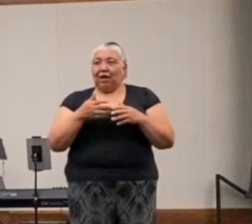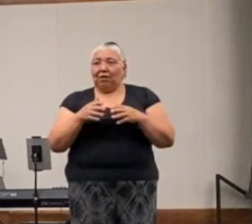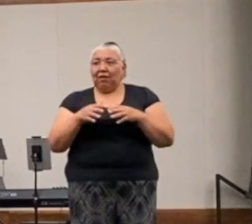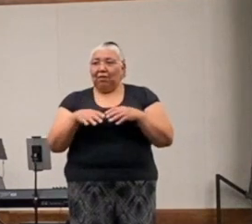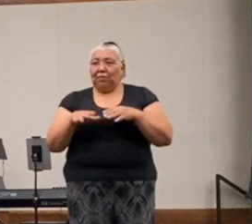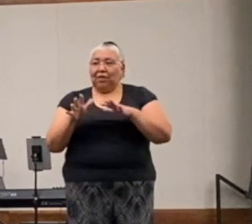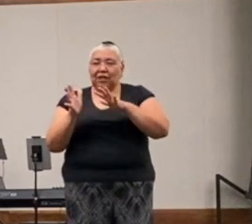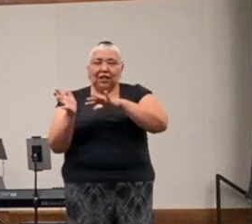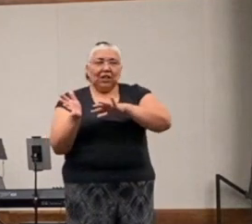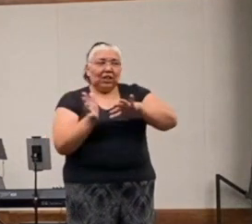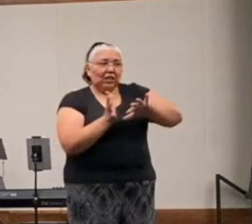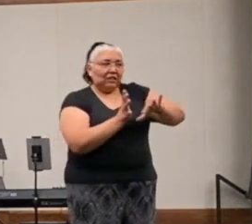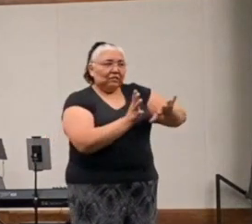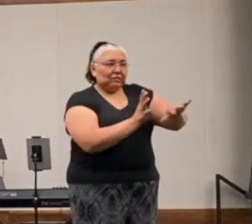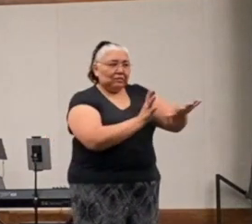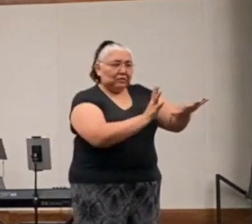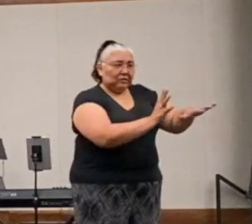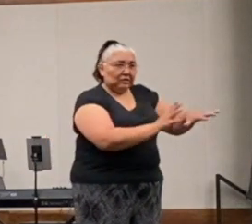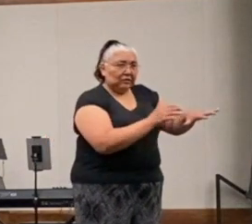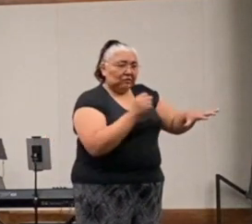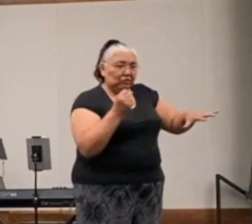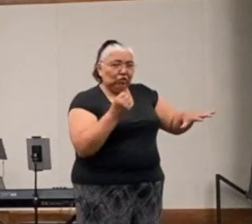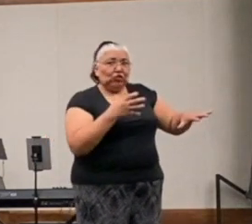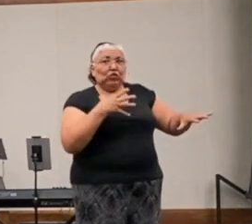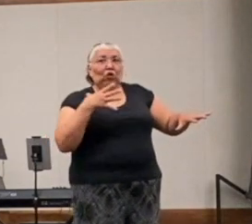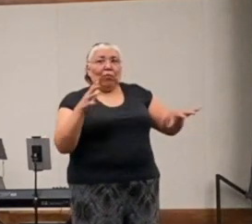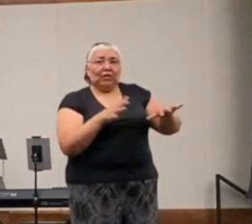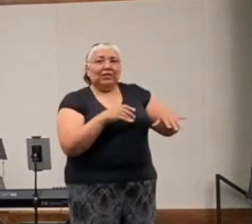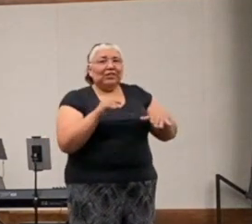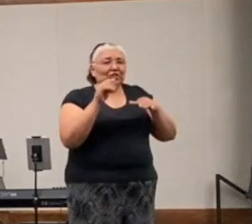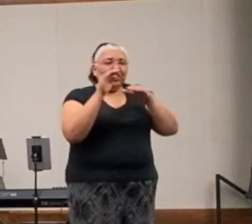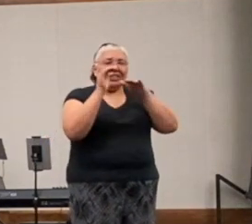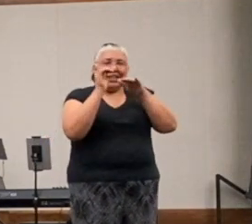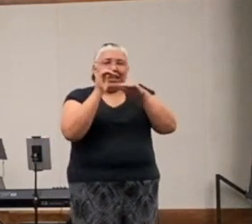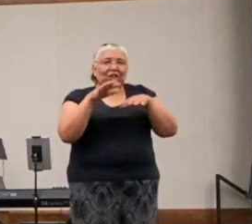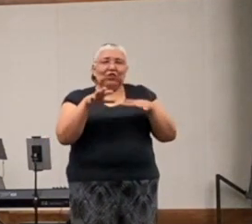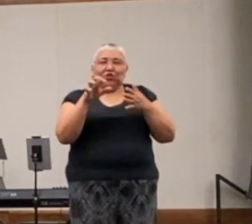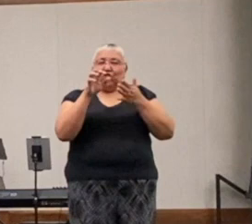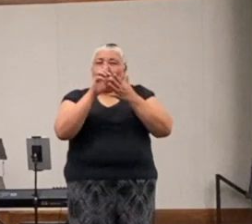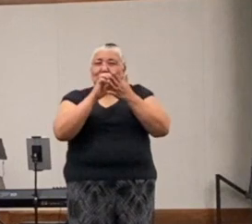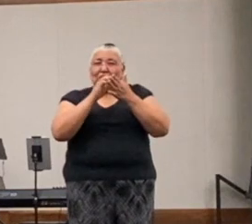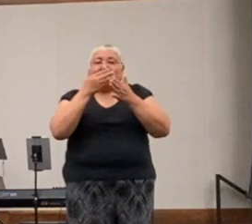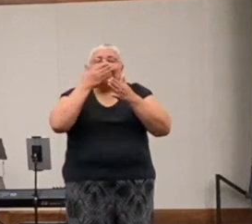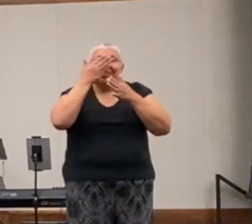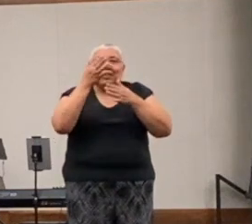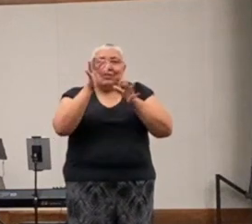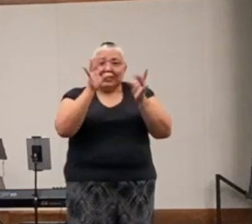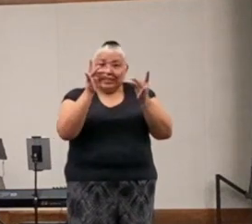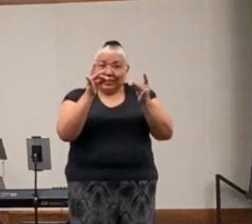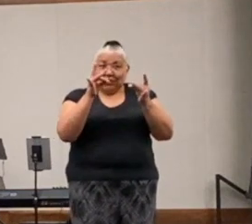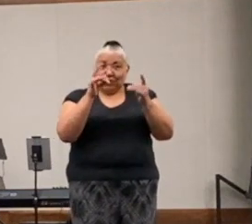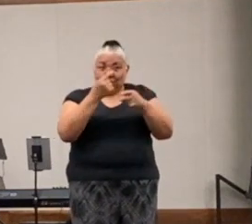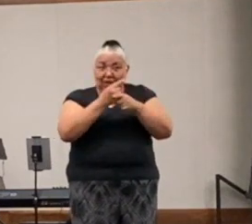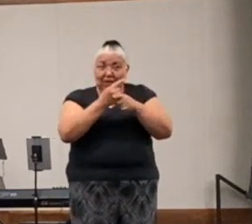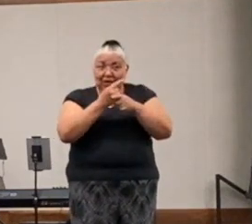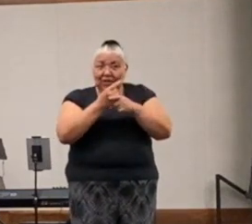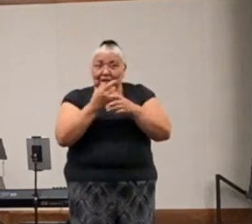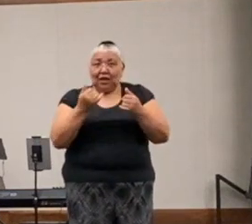meat on the table. But listen, you're just getting the scratch and sniff sticker version right now. Okay? When you come